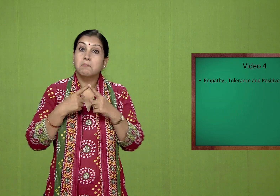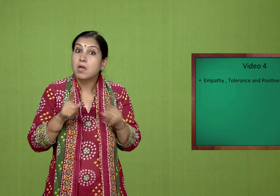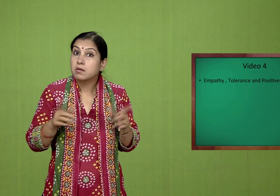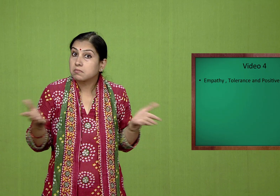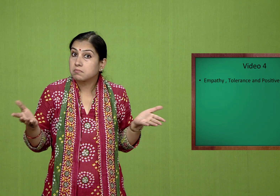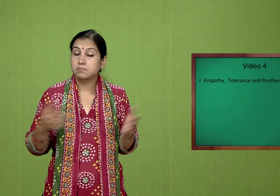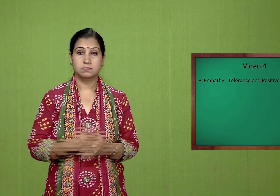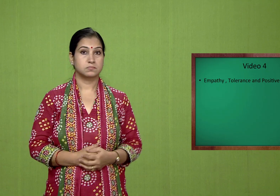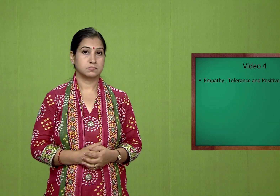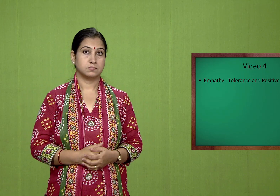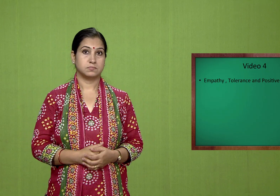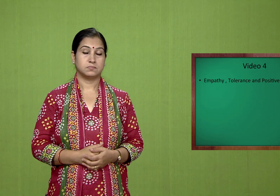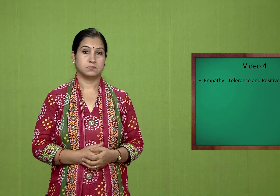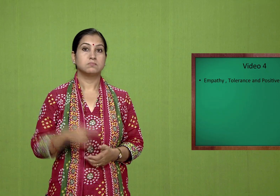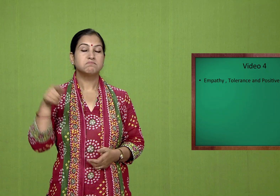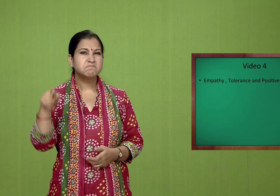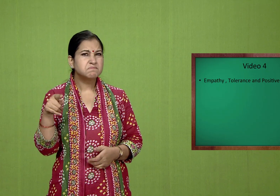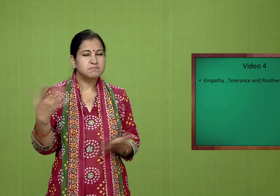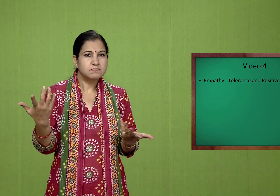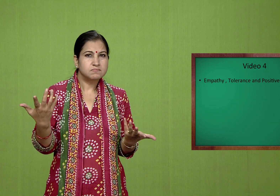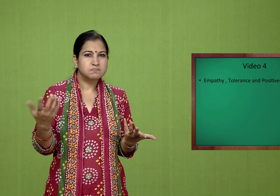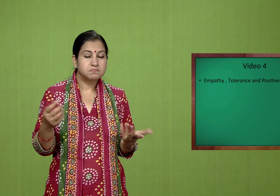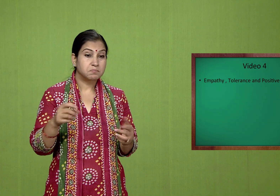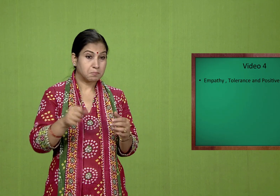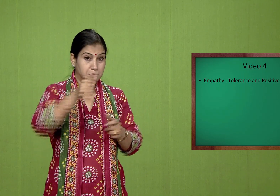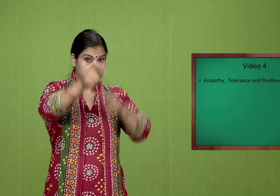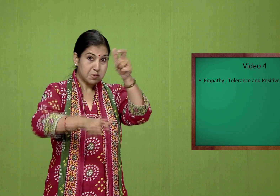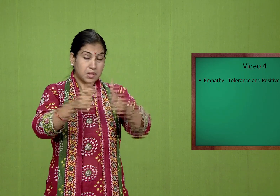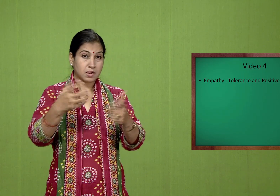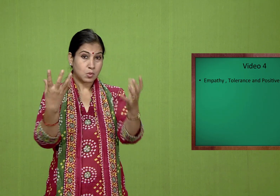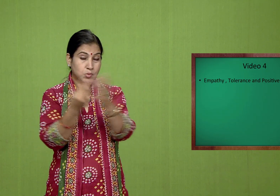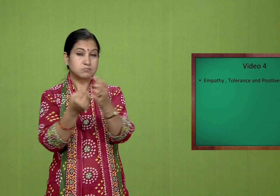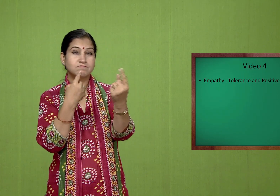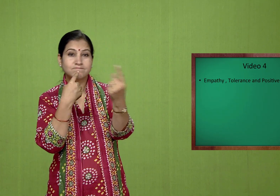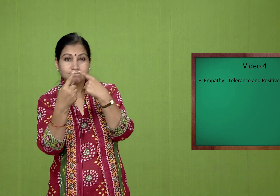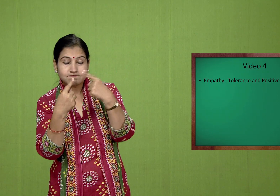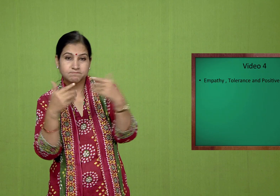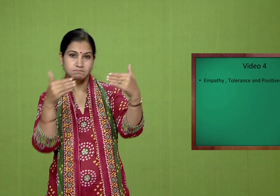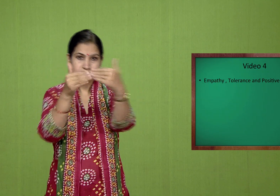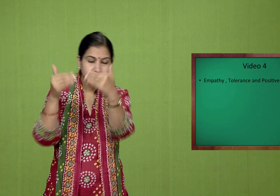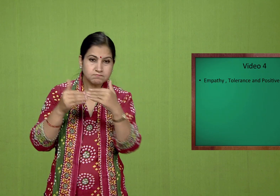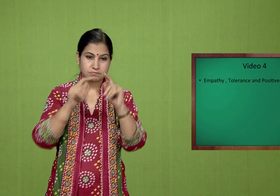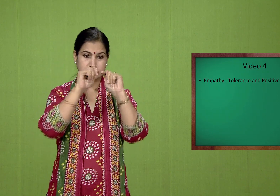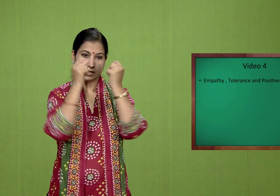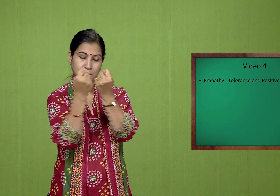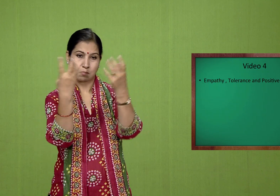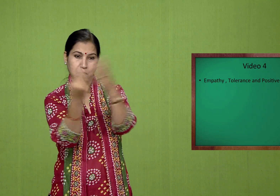but find it difficult to get along with their teammates and the